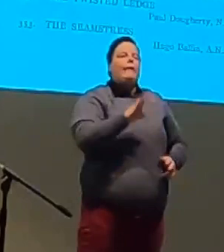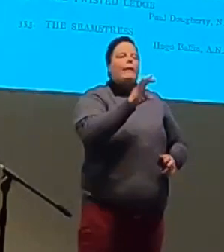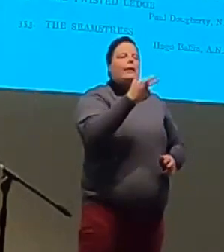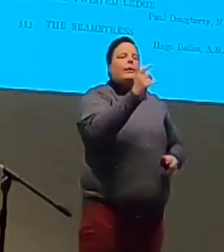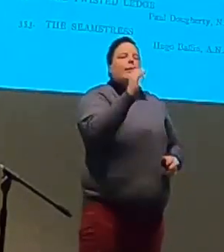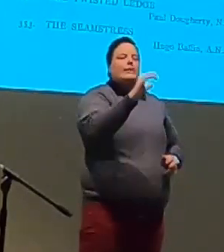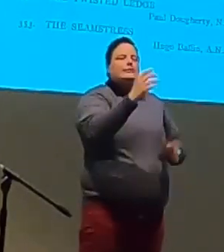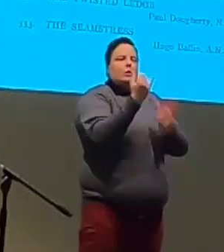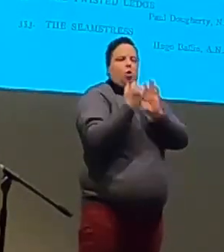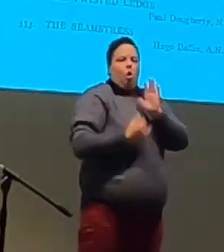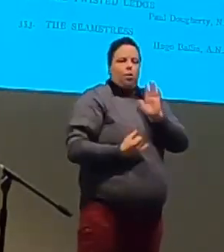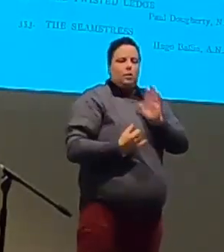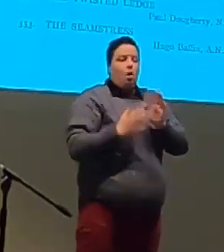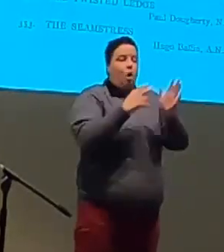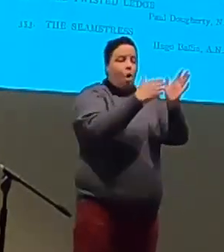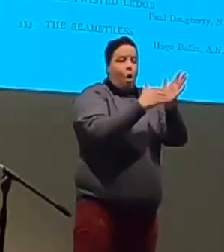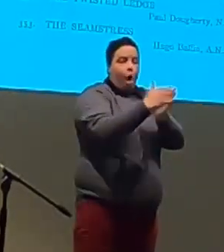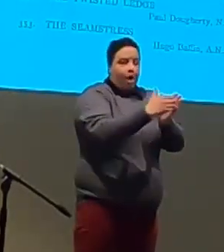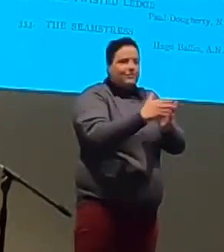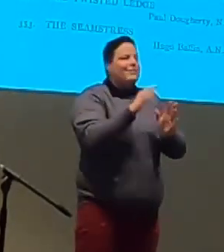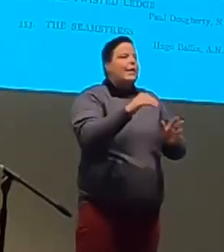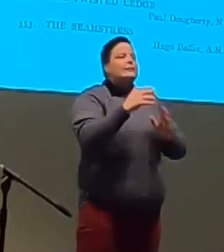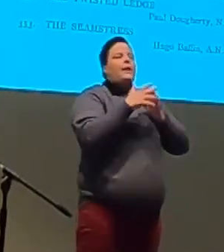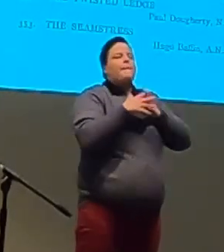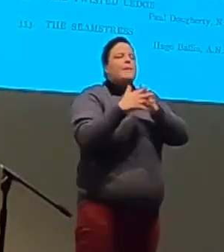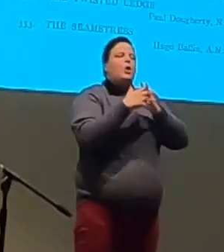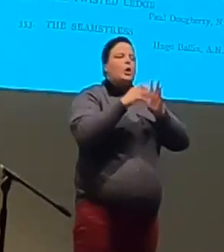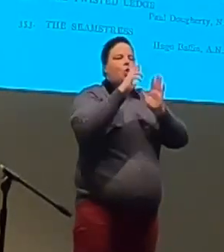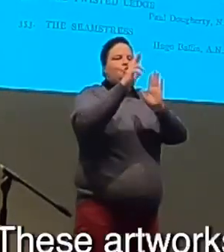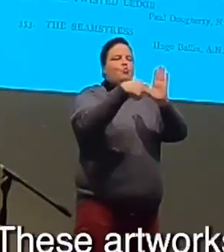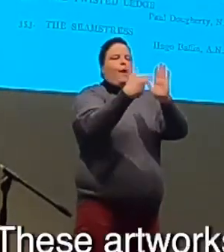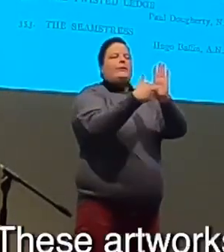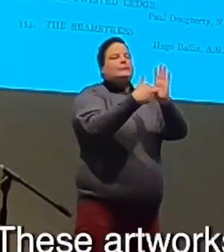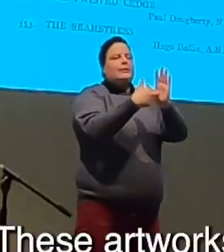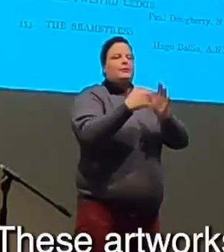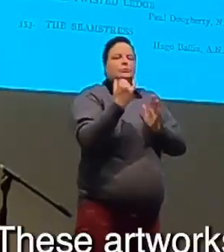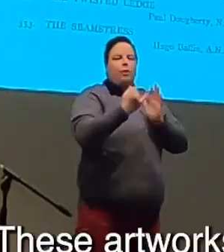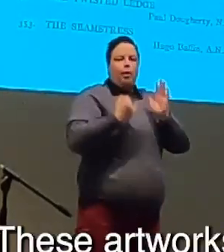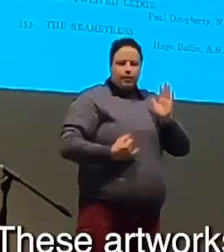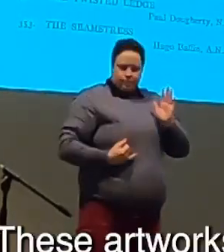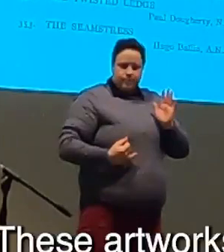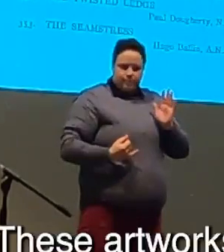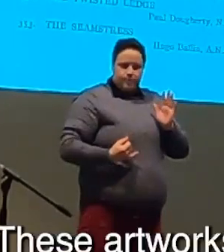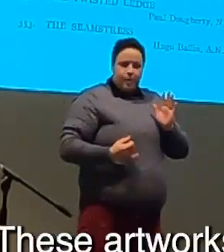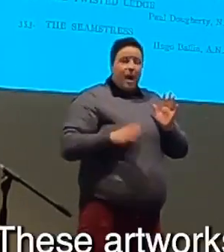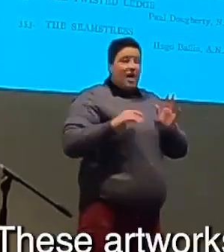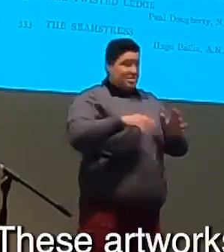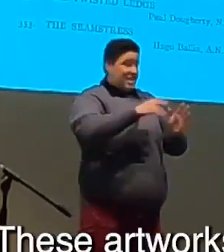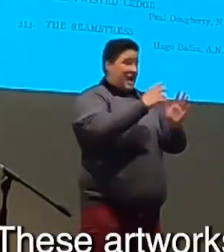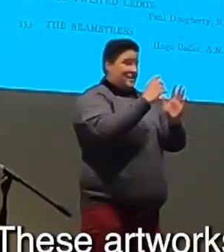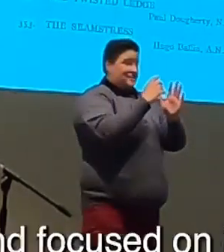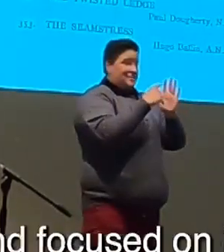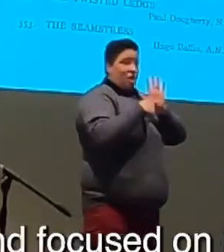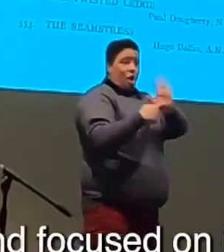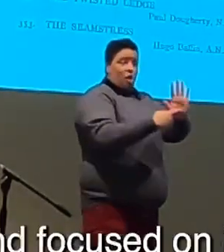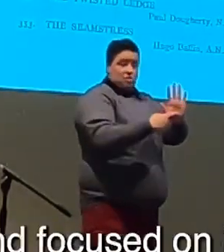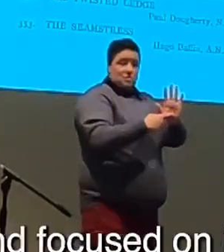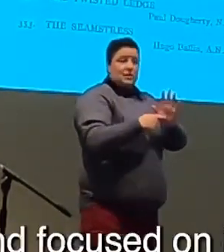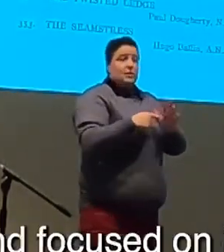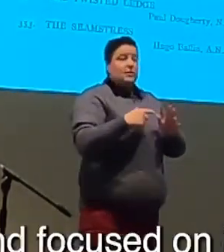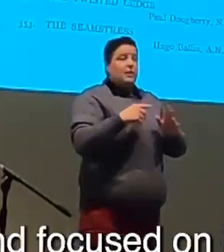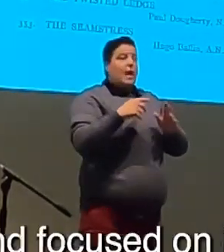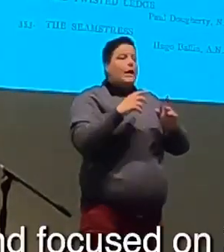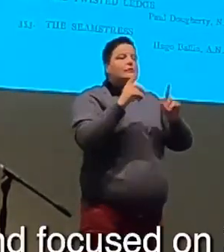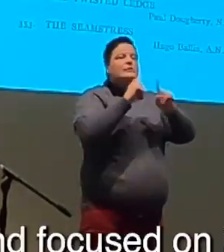sometimes often referred to as well as American Renaissance art. And these artworks were filled with allegories and focused